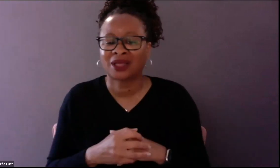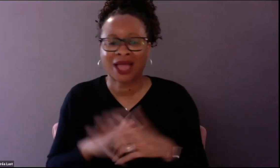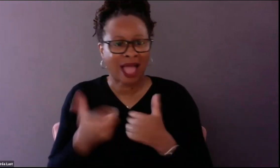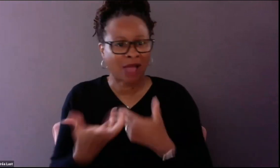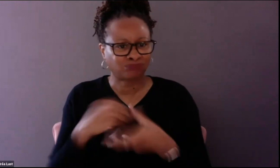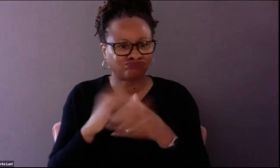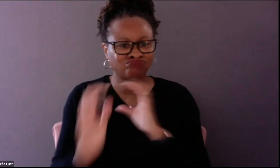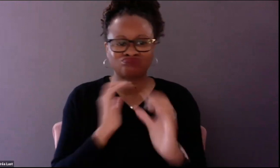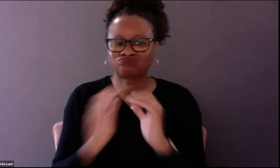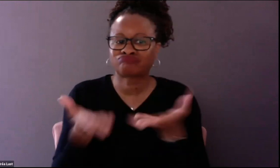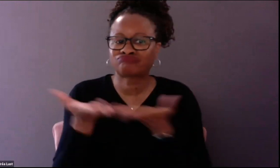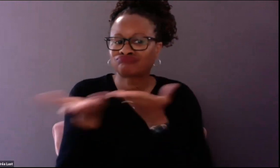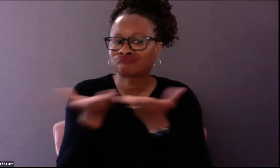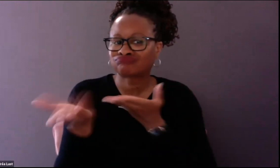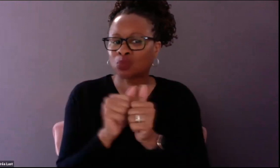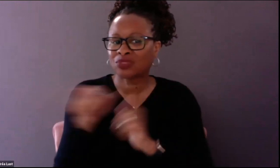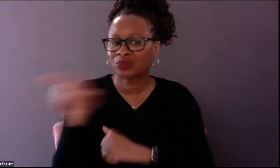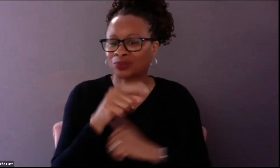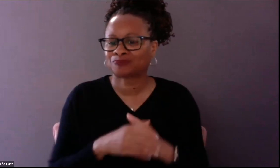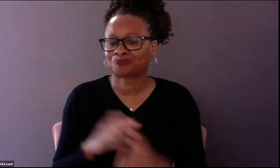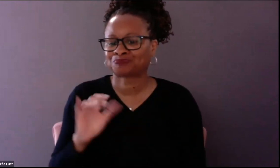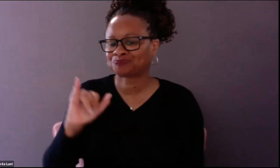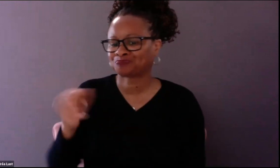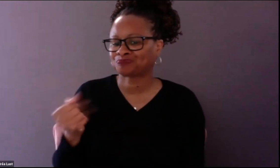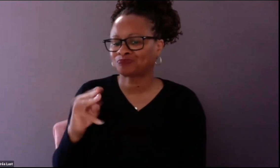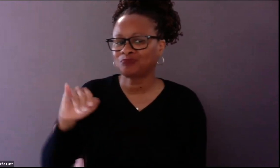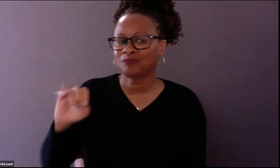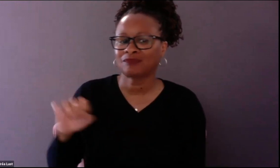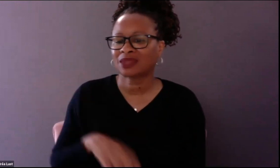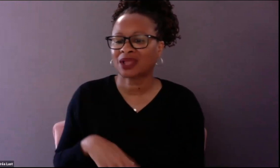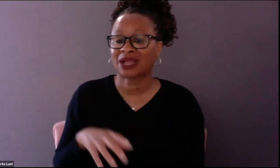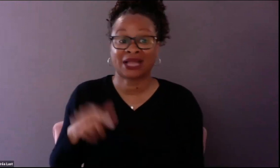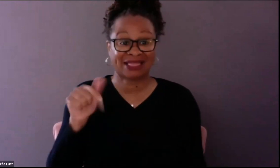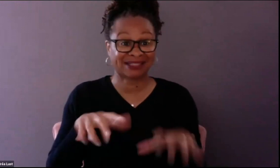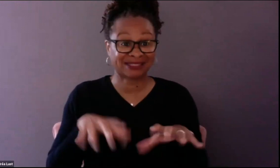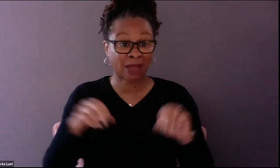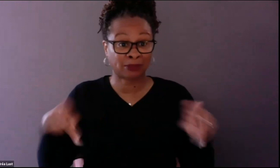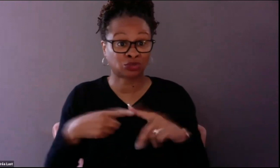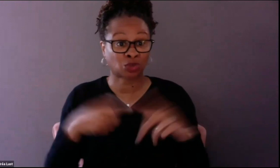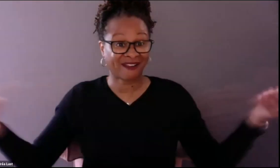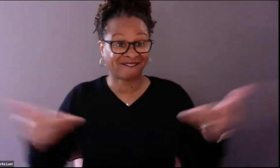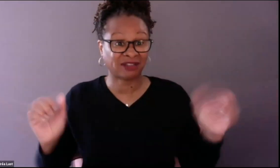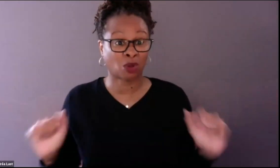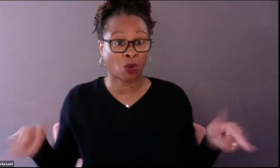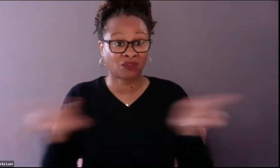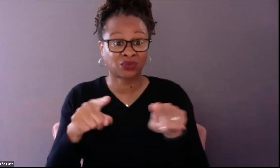you. Okay, I would like to take this opportunity to invite all of you